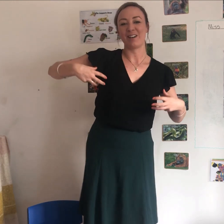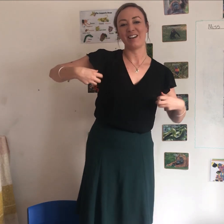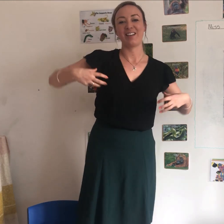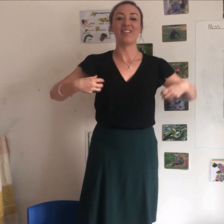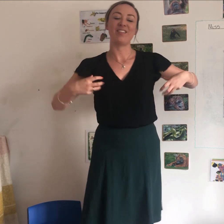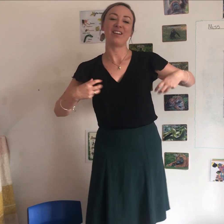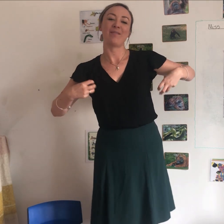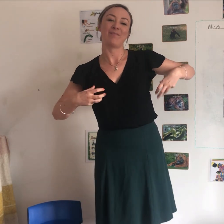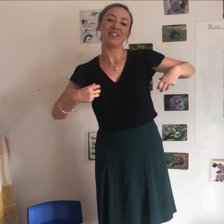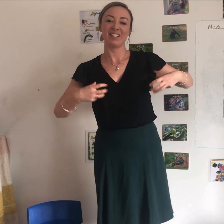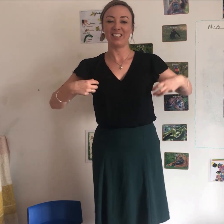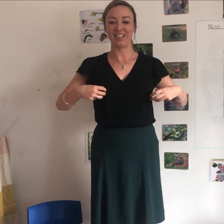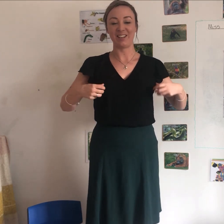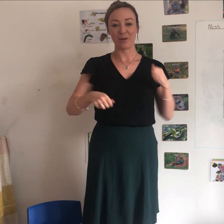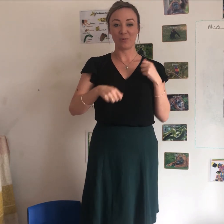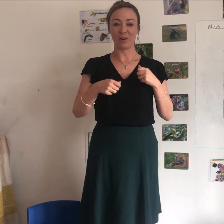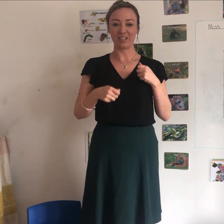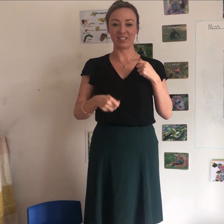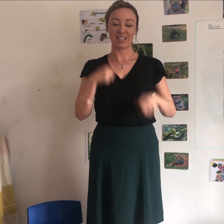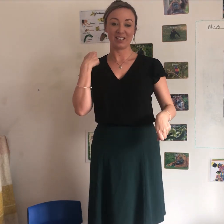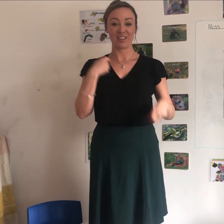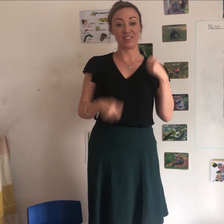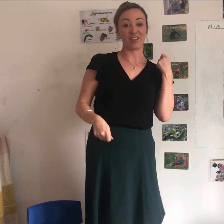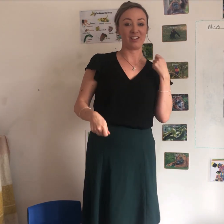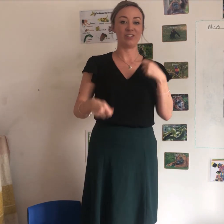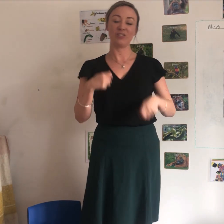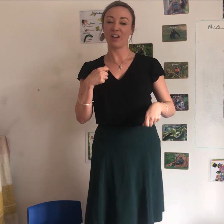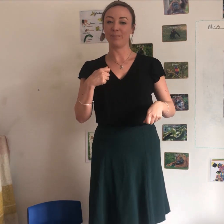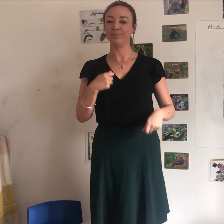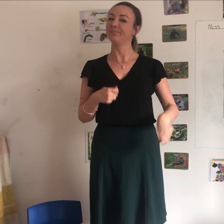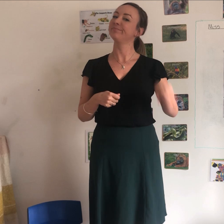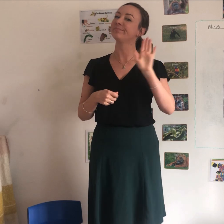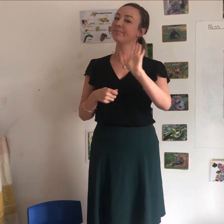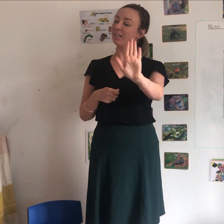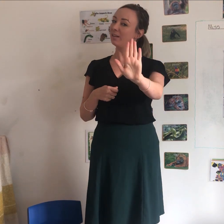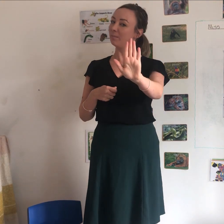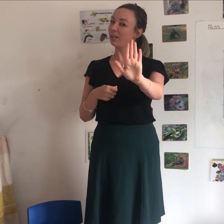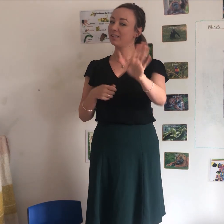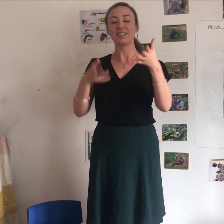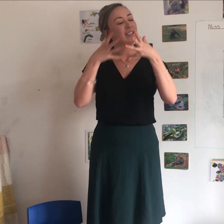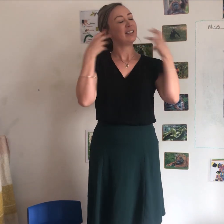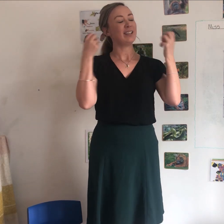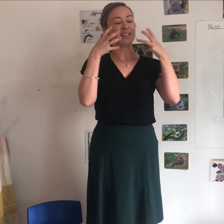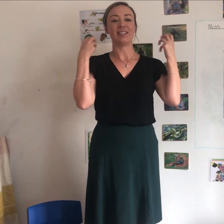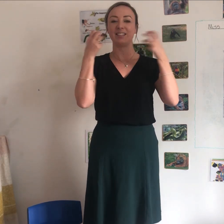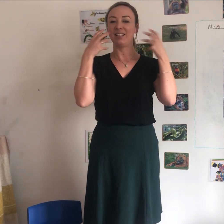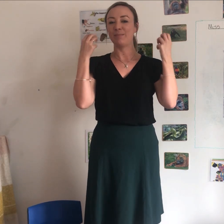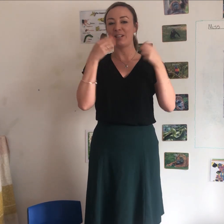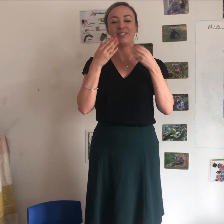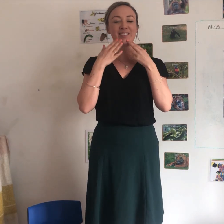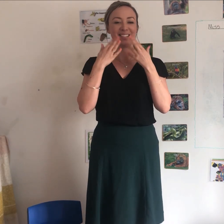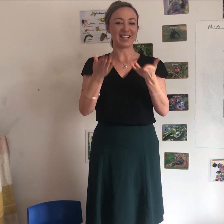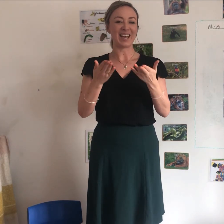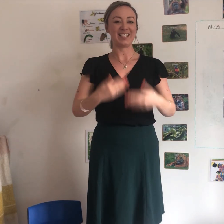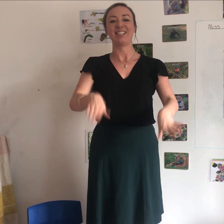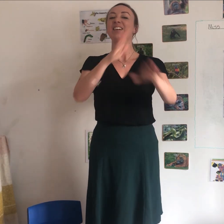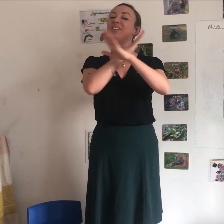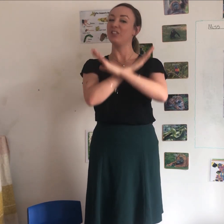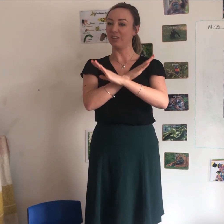Asraboa the monkey wanted the drum, but Achi-Cheri said no.